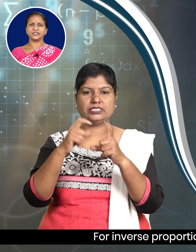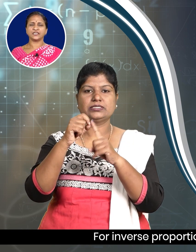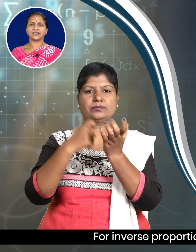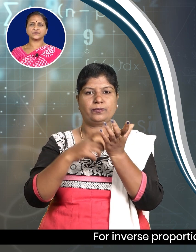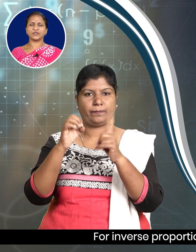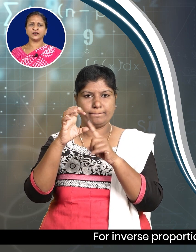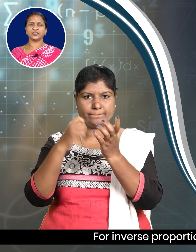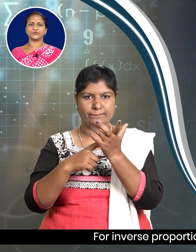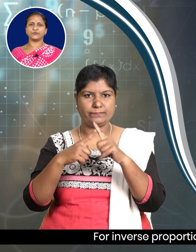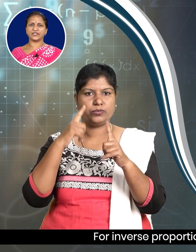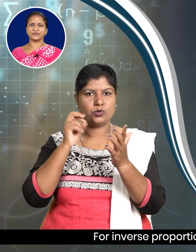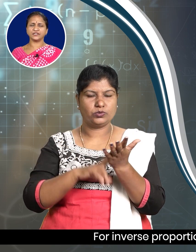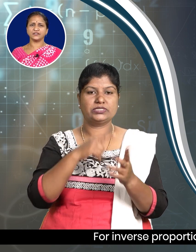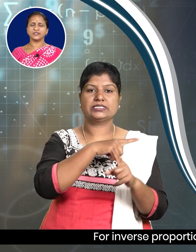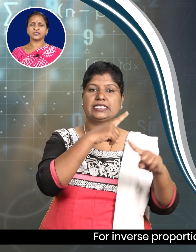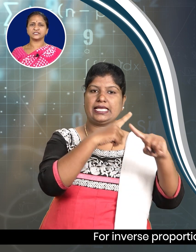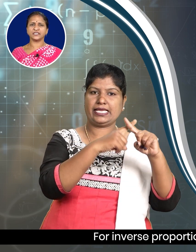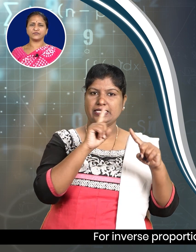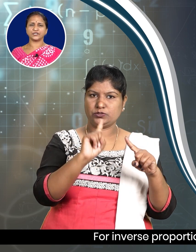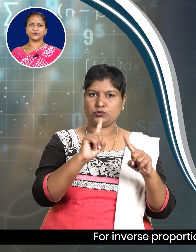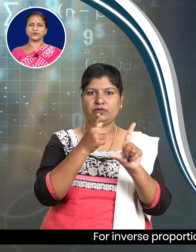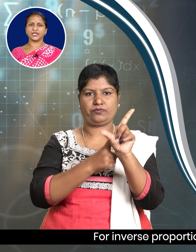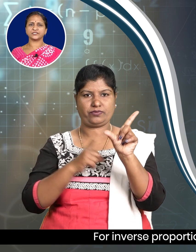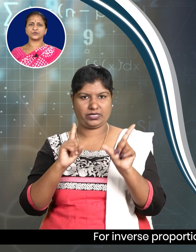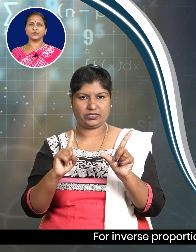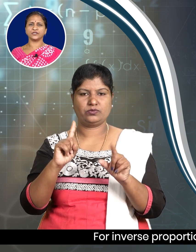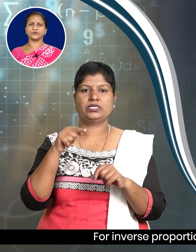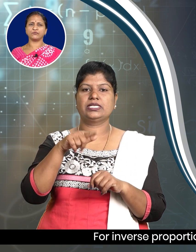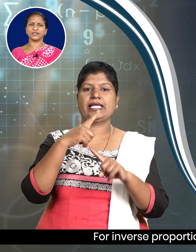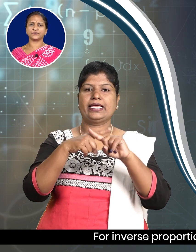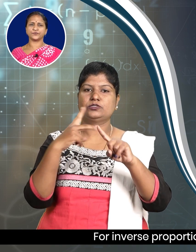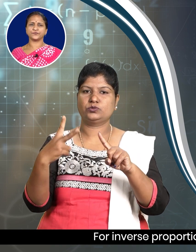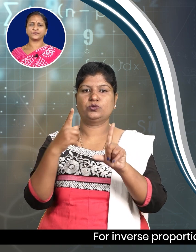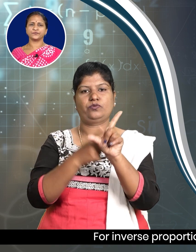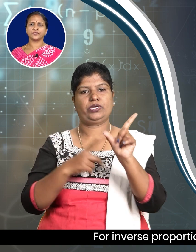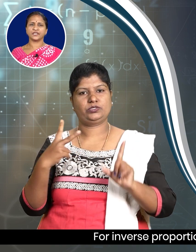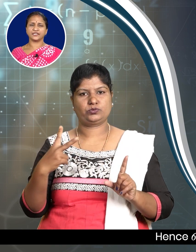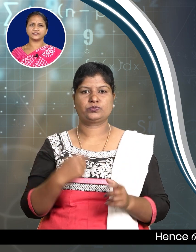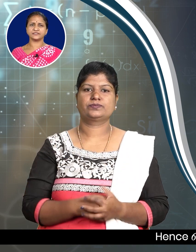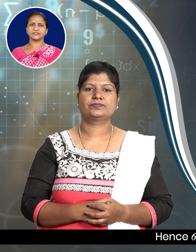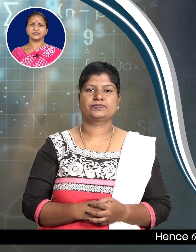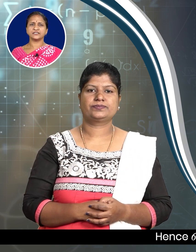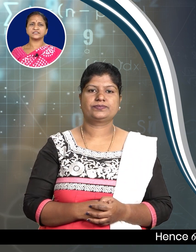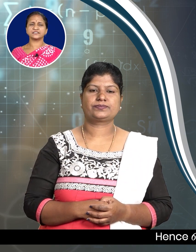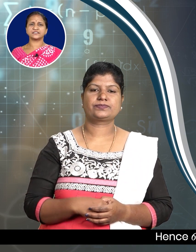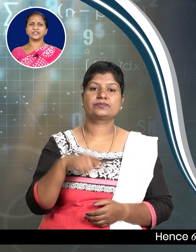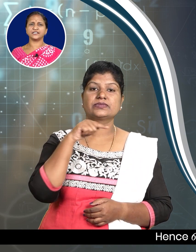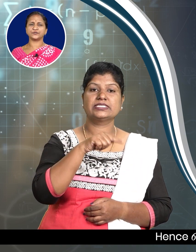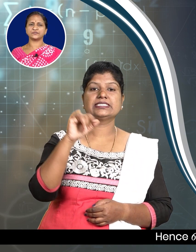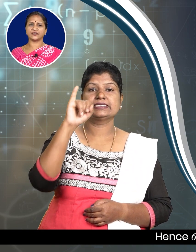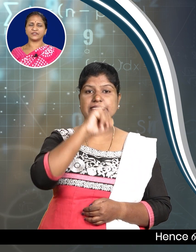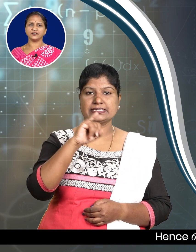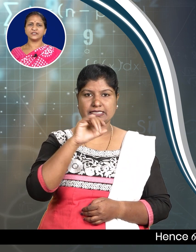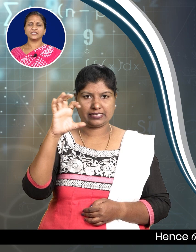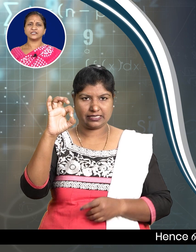that x1 into y1 is equal to x2 into y2. Hence, 60